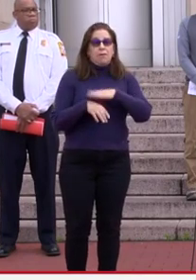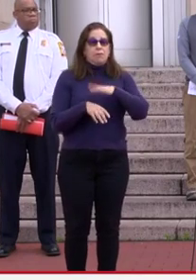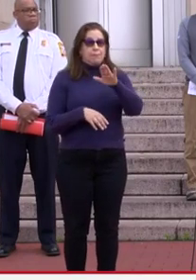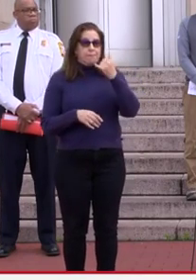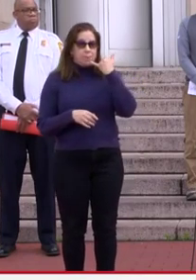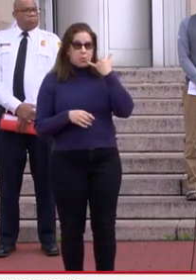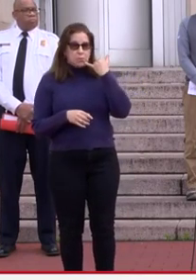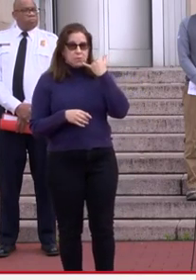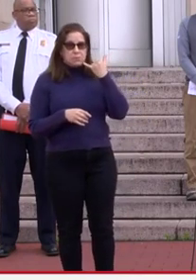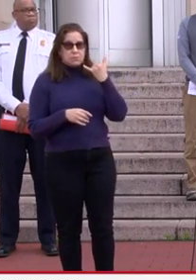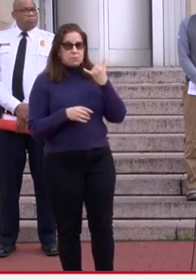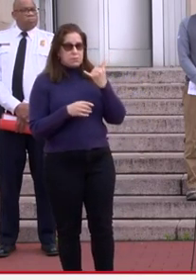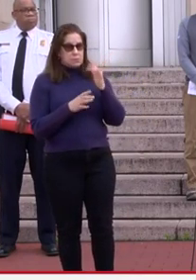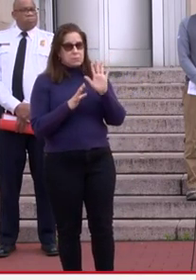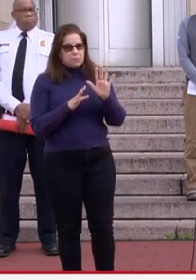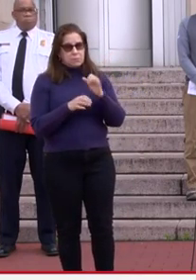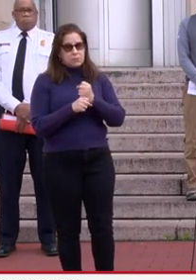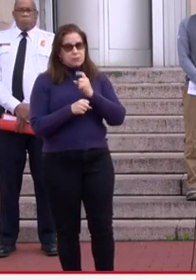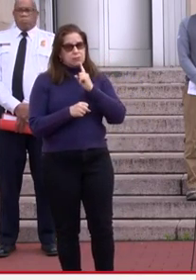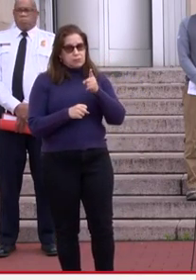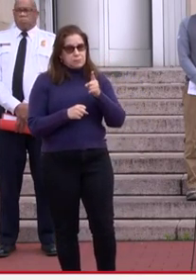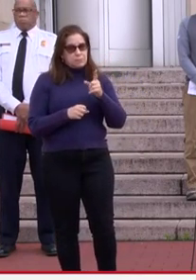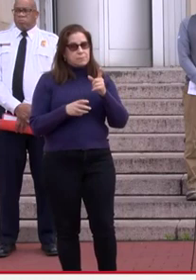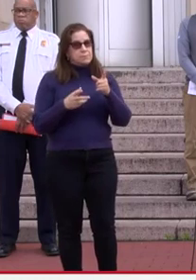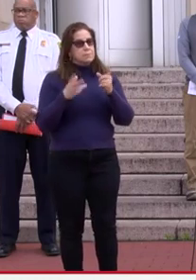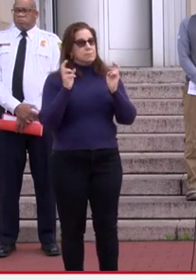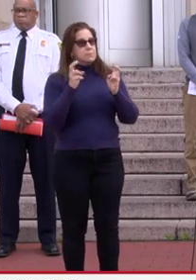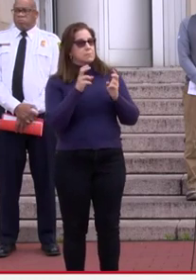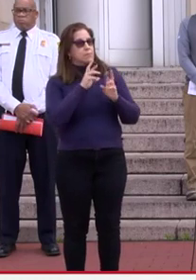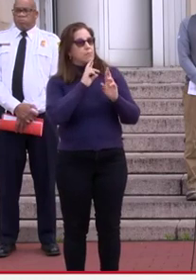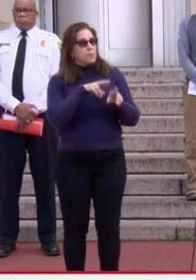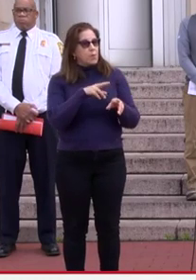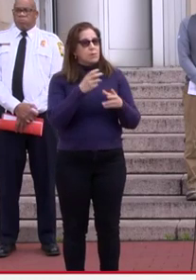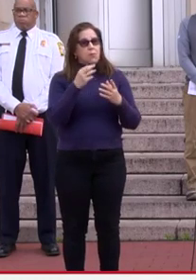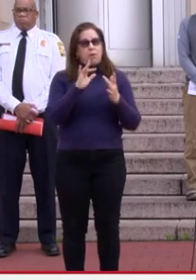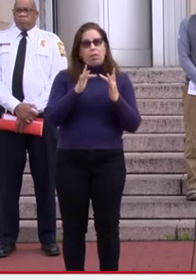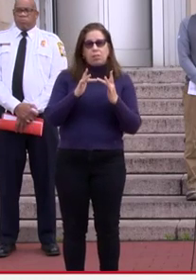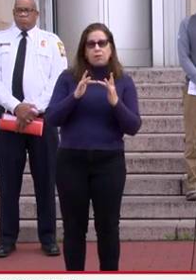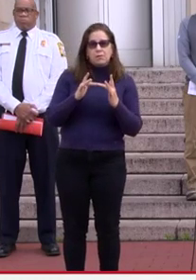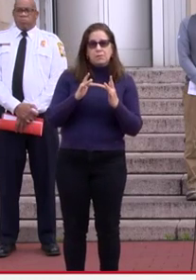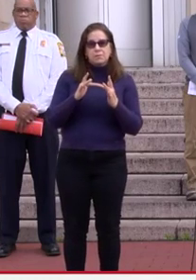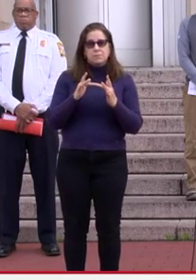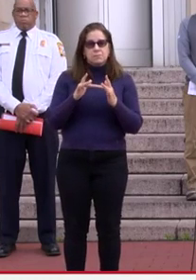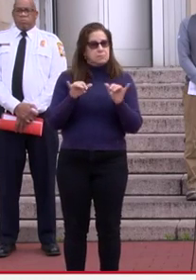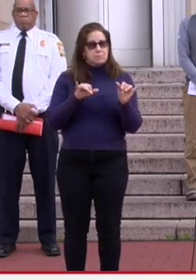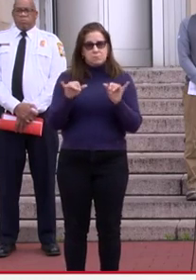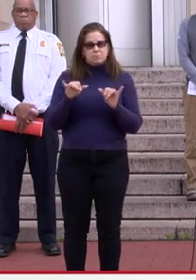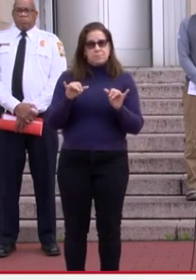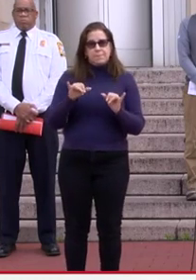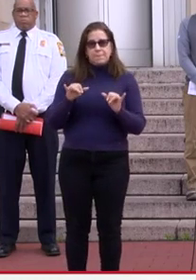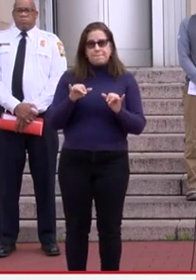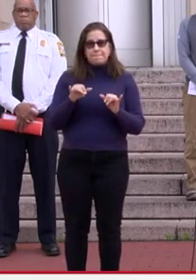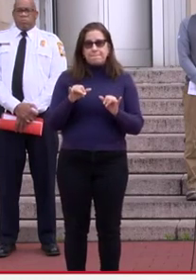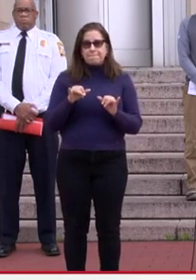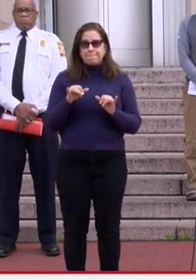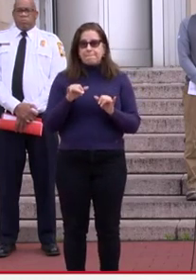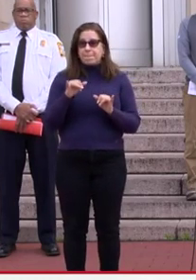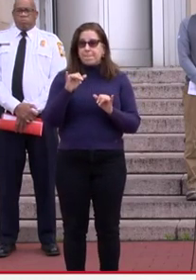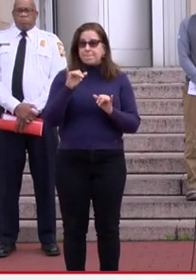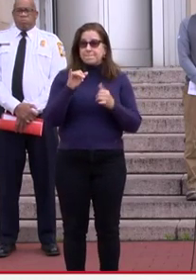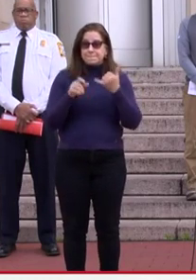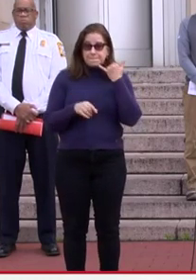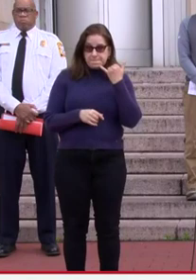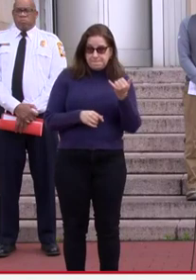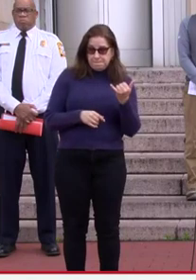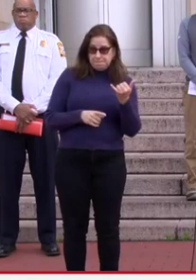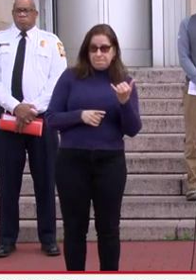person. We've expanded the list of the type of calls eligible for having reports to be taken over the phone. That information is